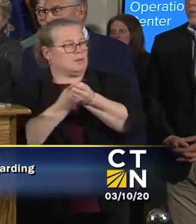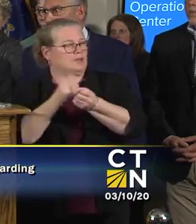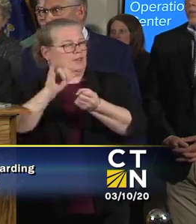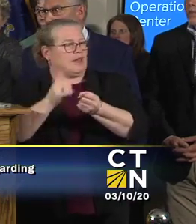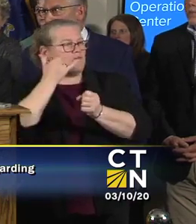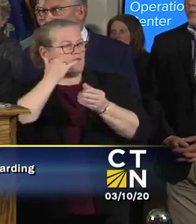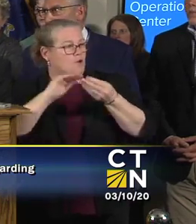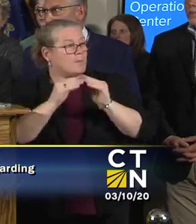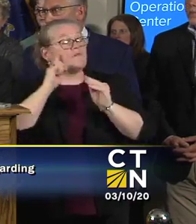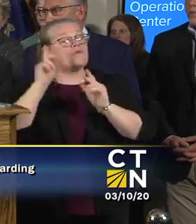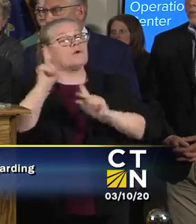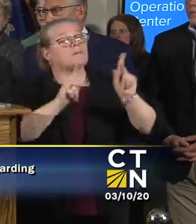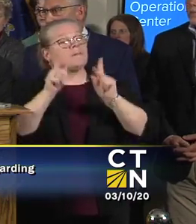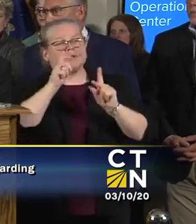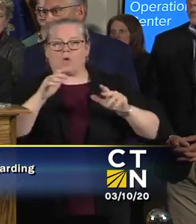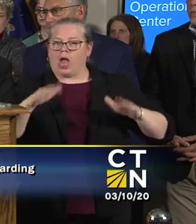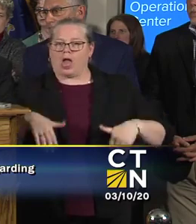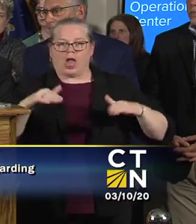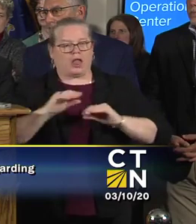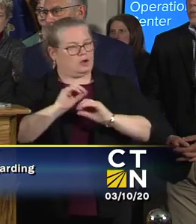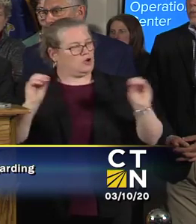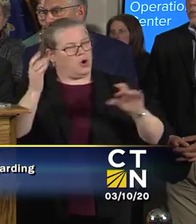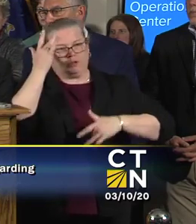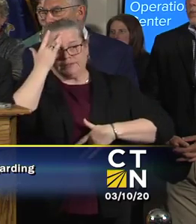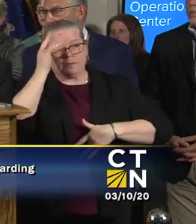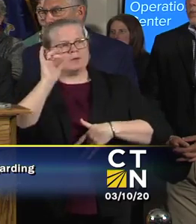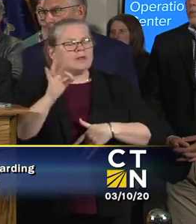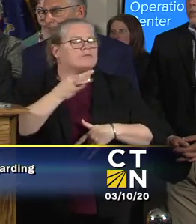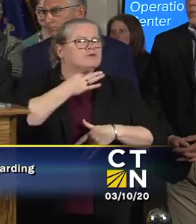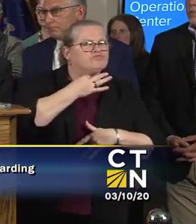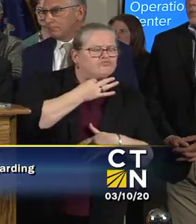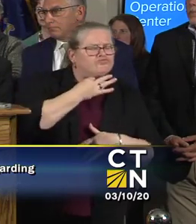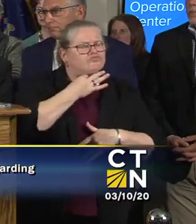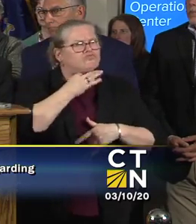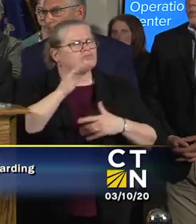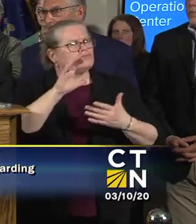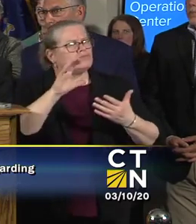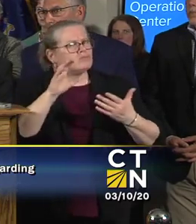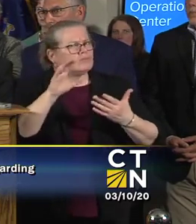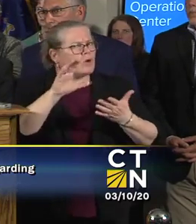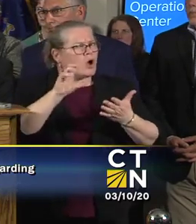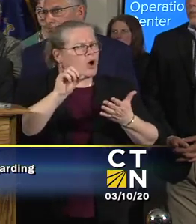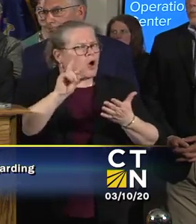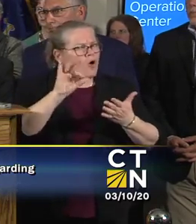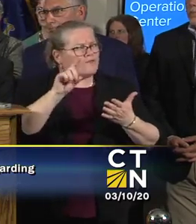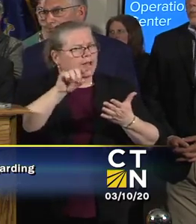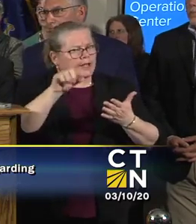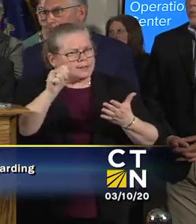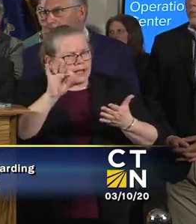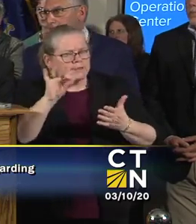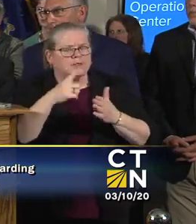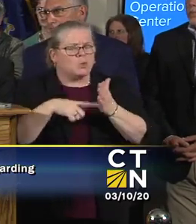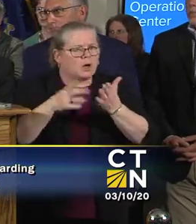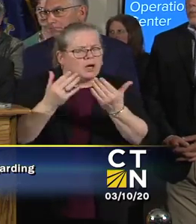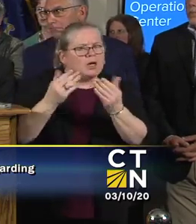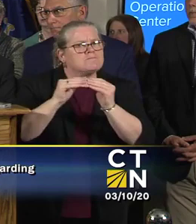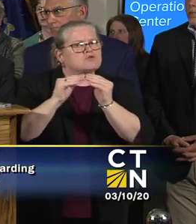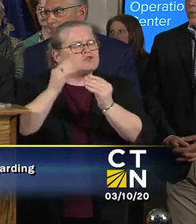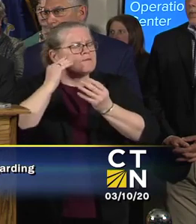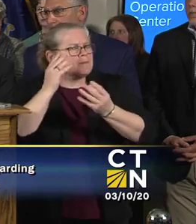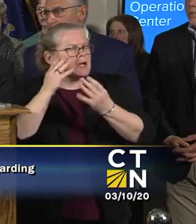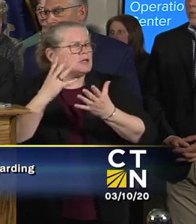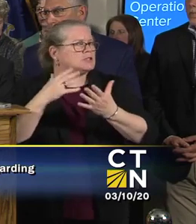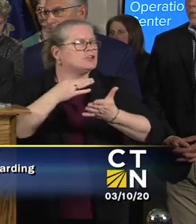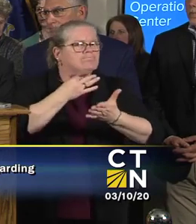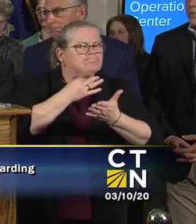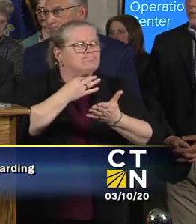for asymptomatic individuals to call and ask general questions, to look at the frequently asked questions. Individuals who do